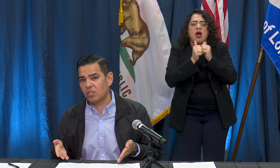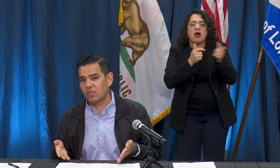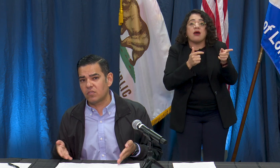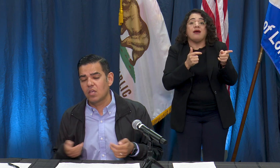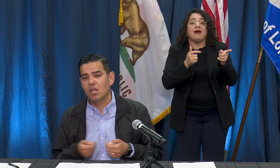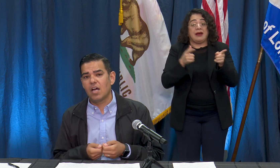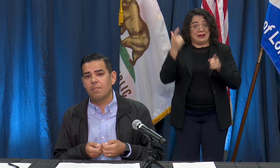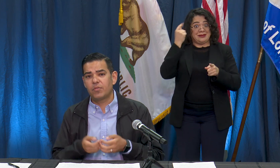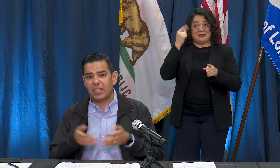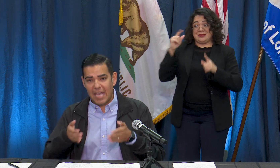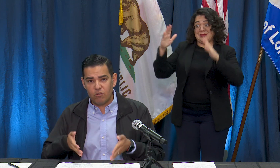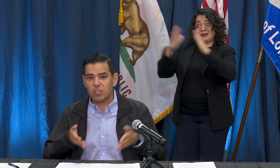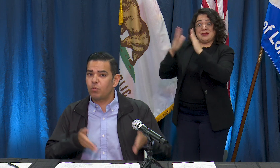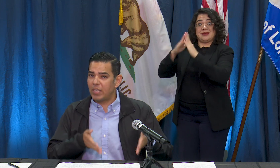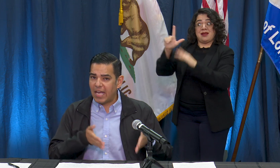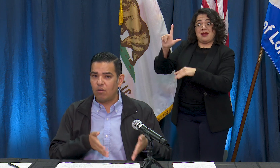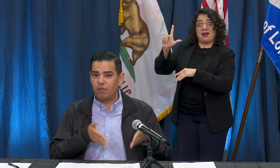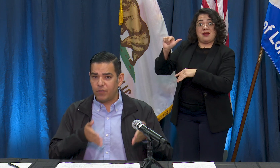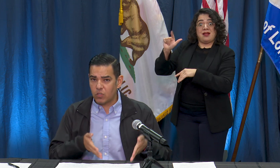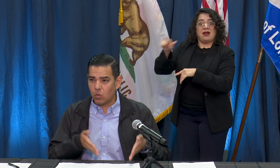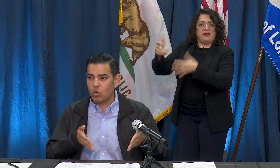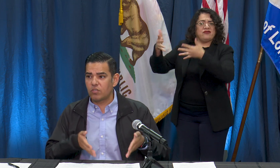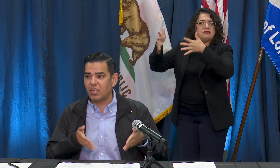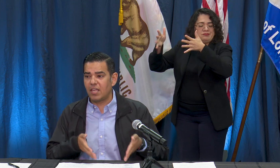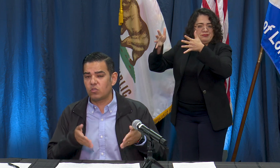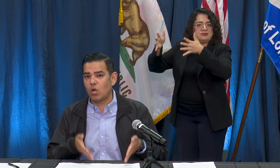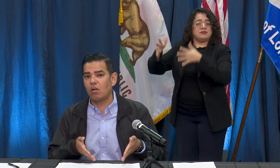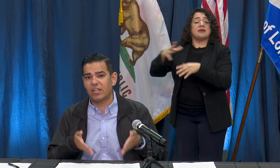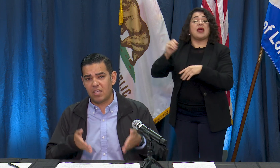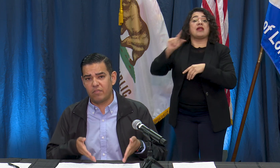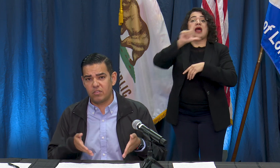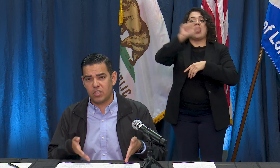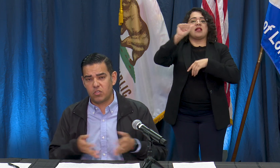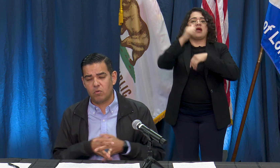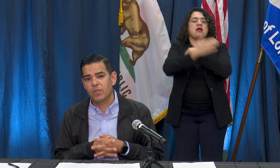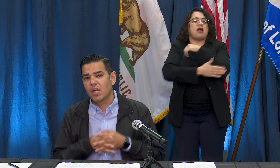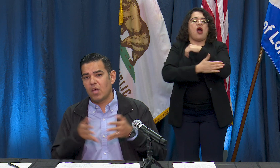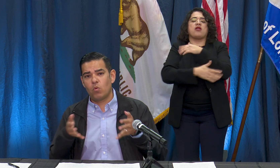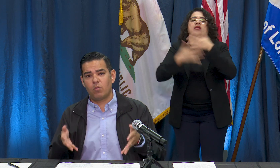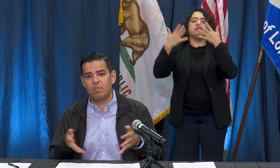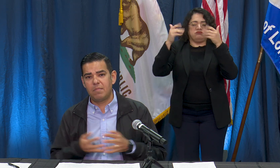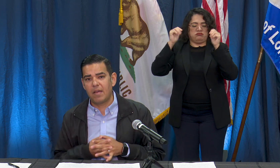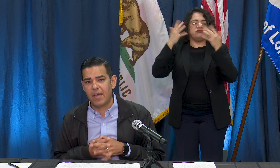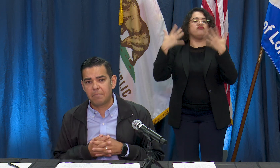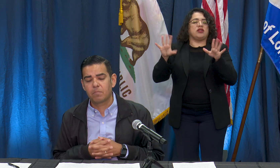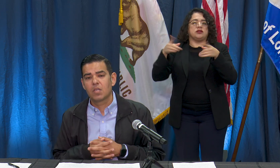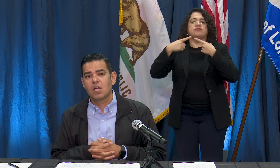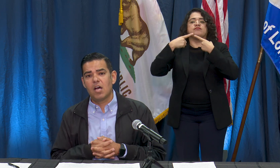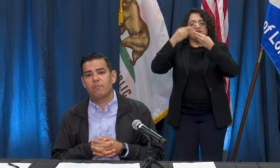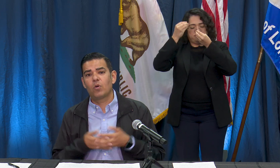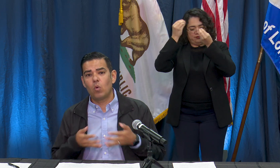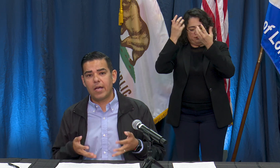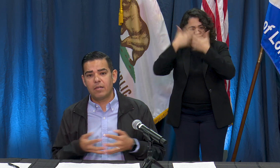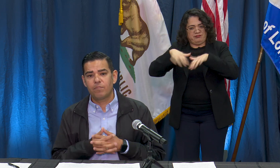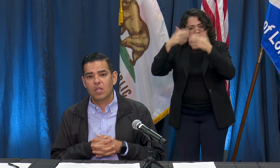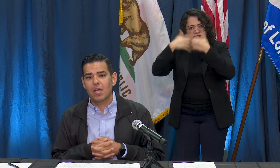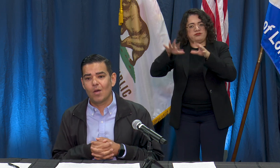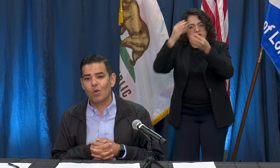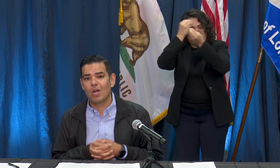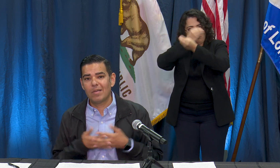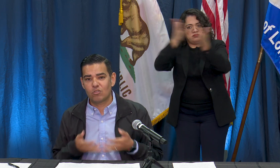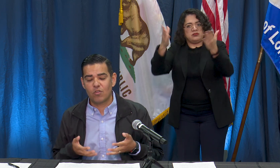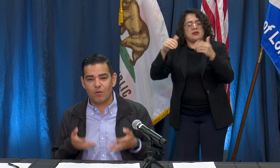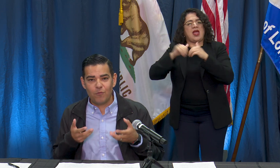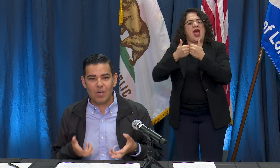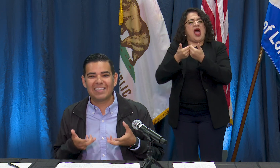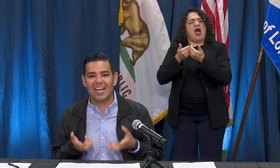Los Angeles, but the county is putting out official orders today as well that cover this issue. And what do we mean by that? For one, we